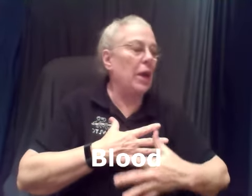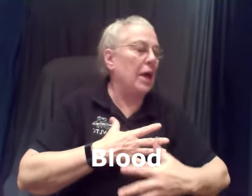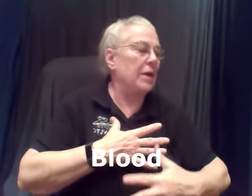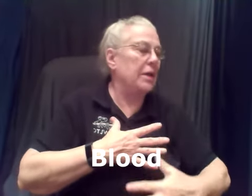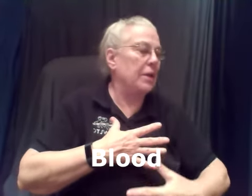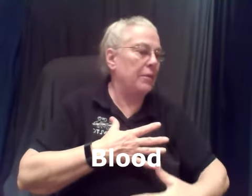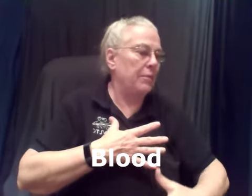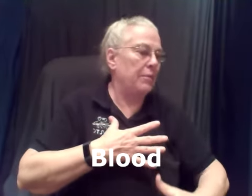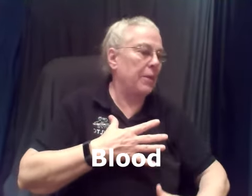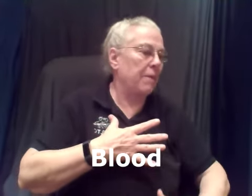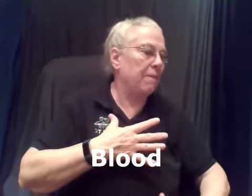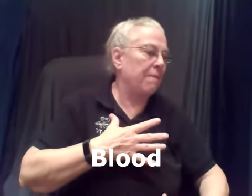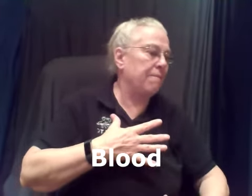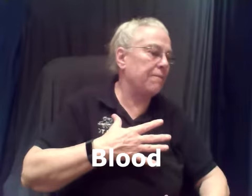Blood.